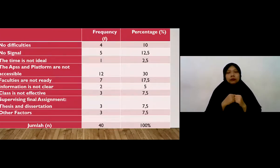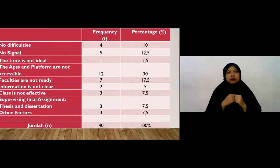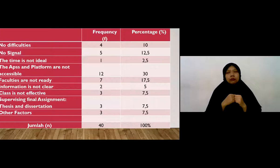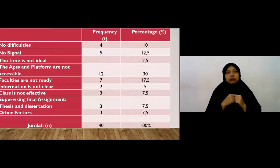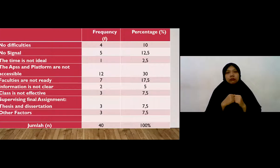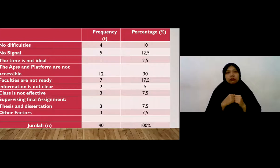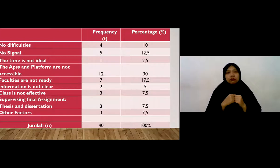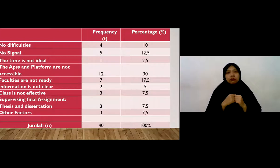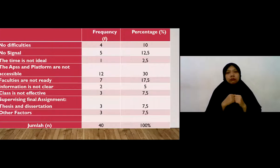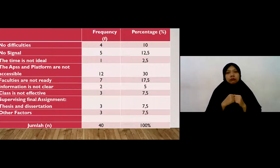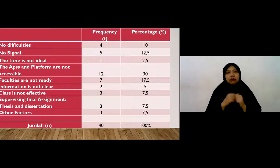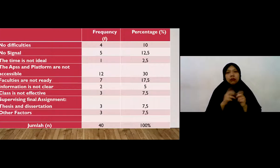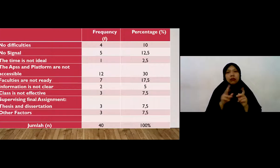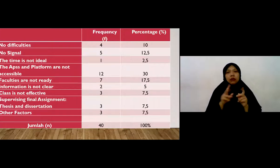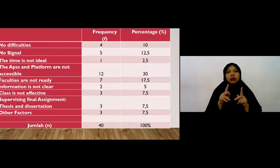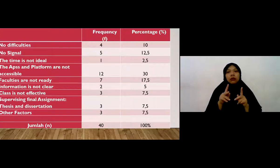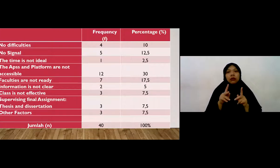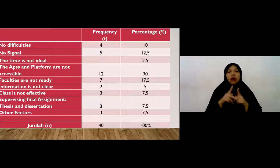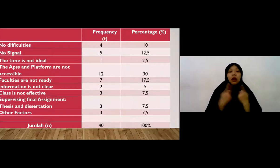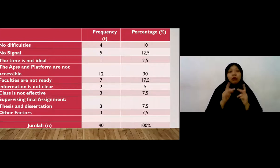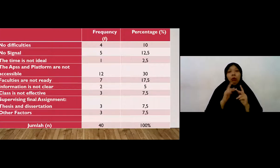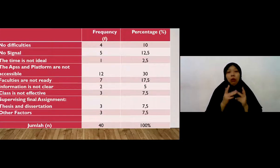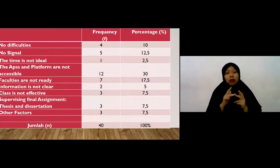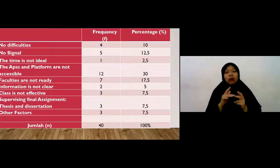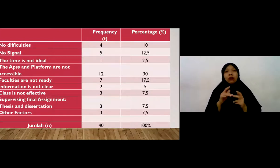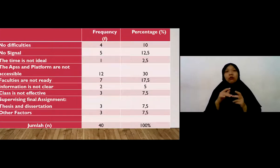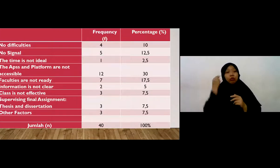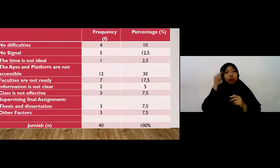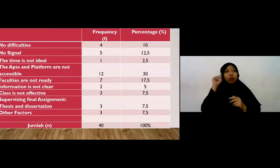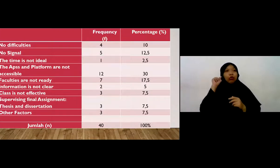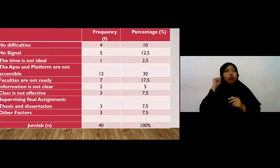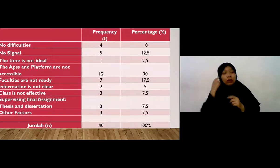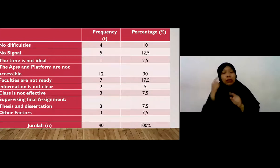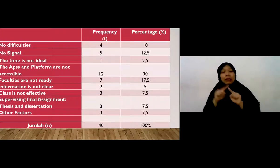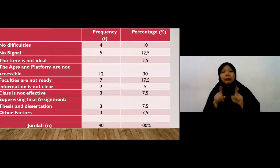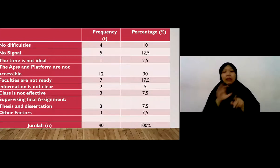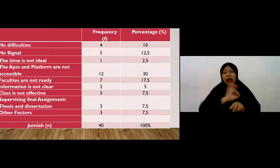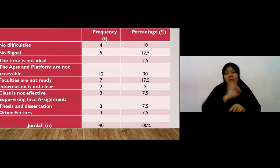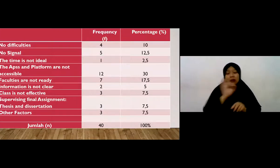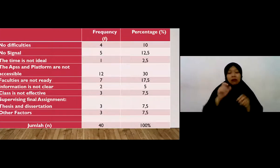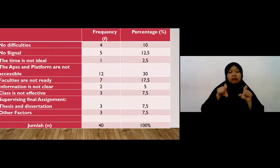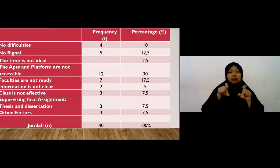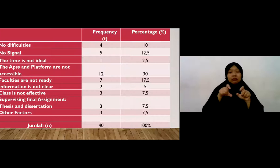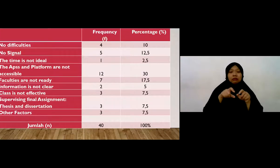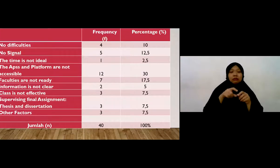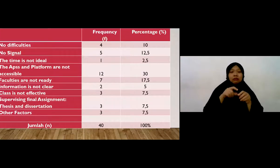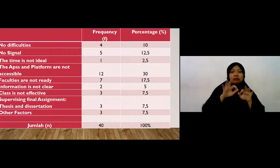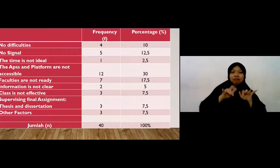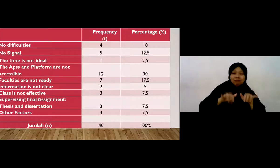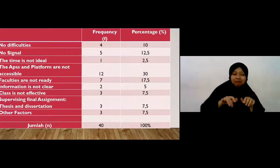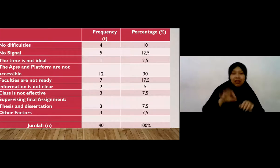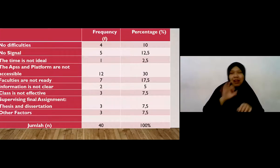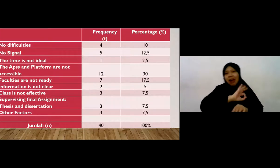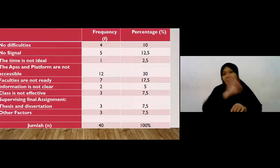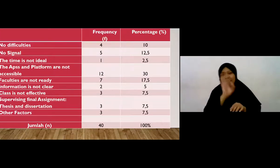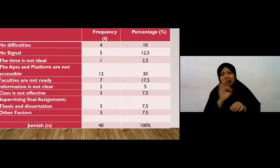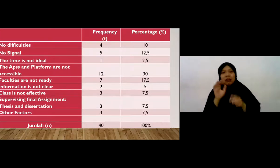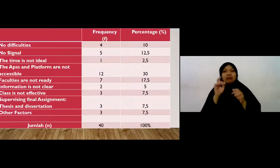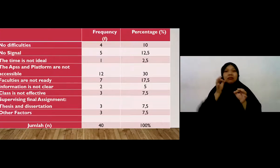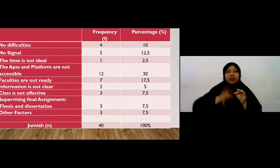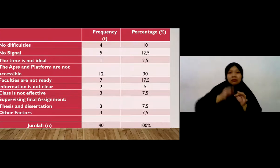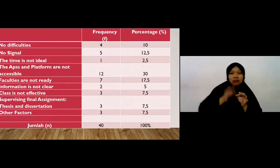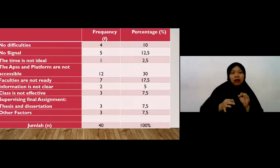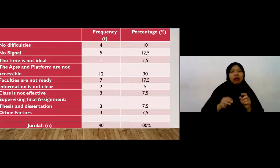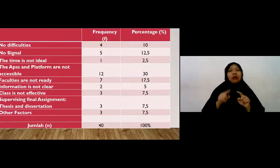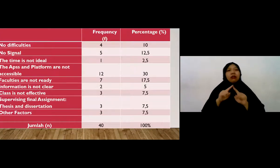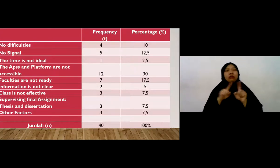class for deaf people, but they're not providing a sign language interpreters, and as well as they speak so fast,